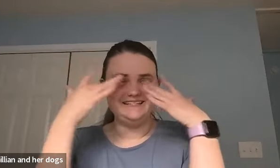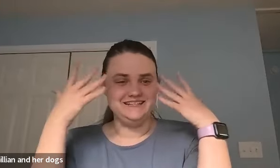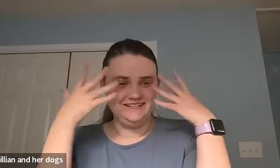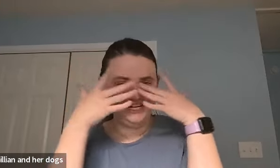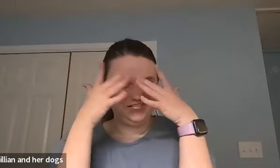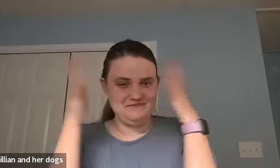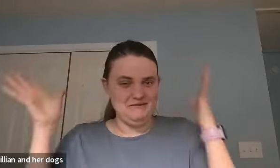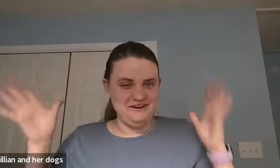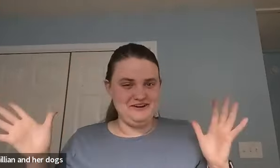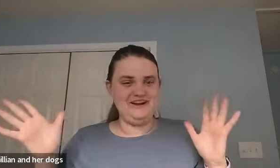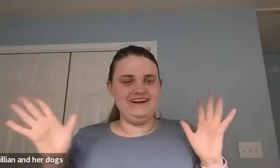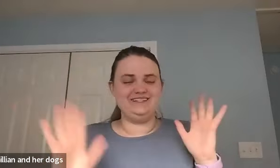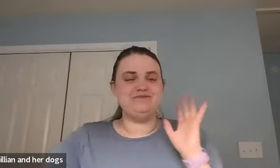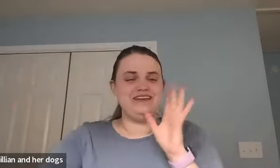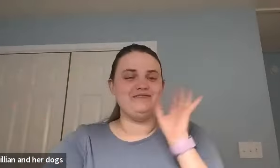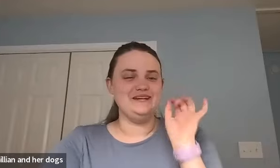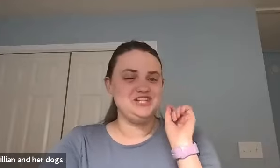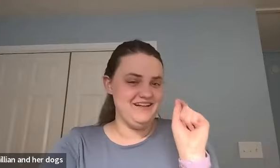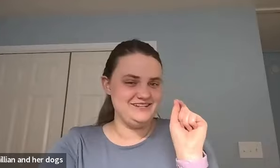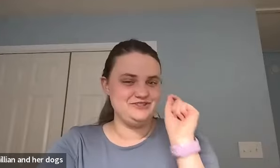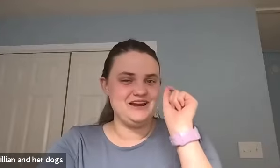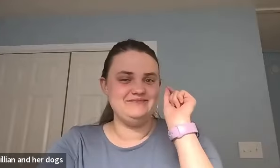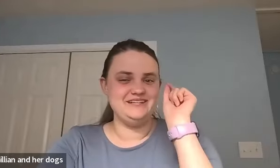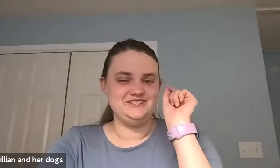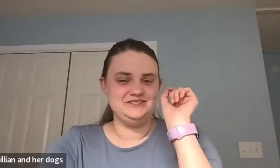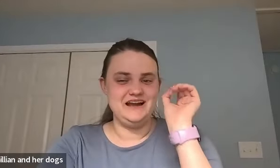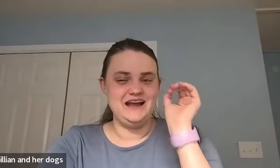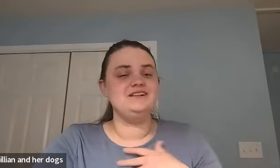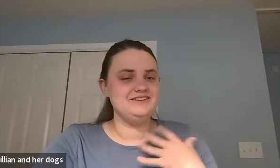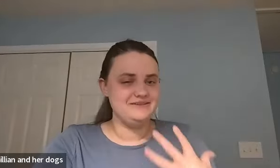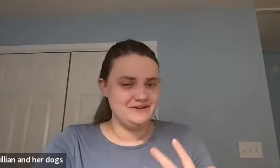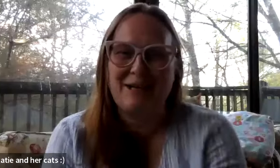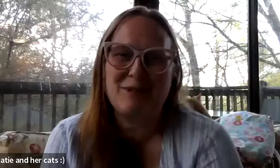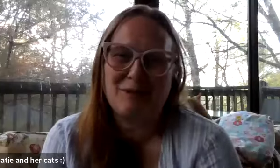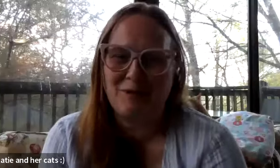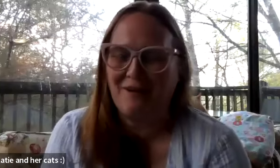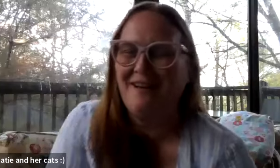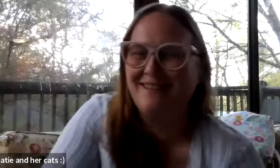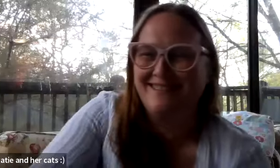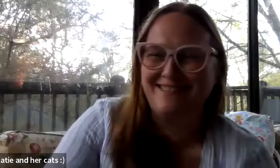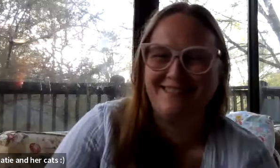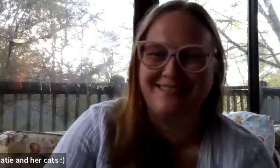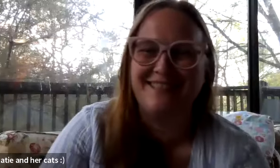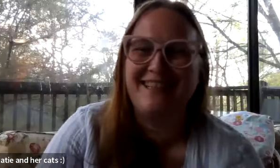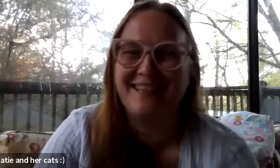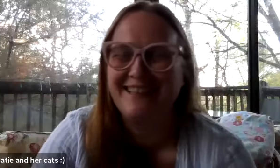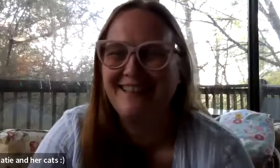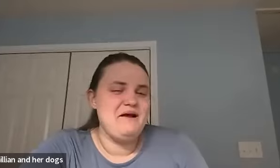intense congestion moment over here, and it's been making a big challenge for trying to make sure I'm Poor Jillian, I'm so sorry. It's okay. I promise.